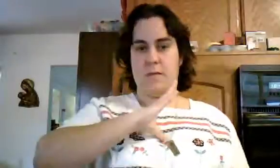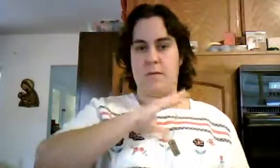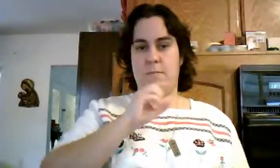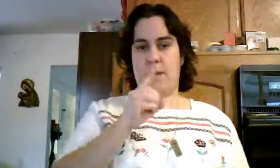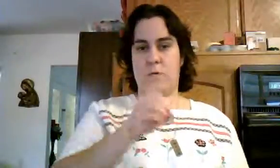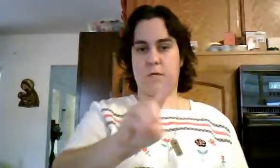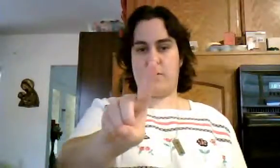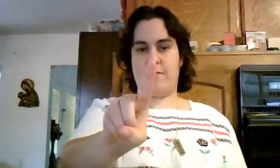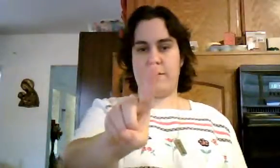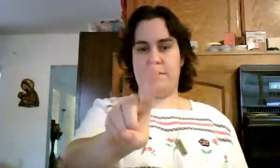man walked away from me.